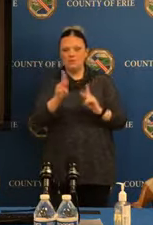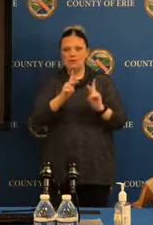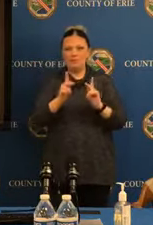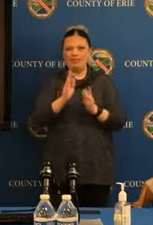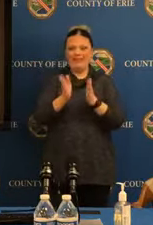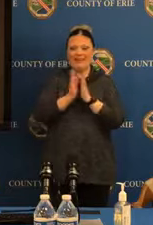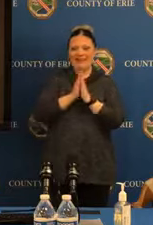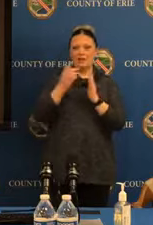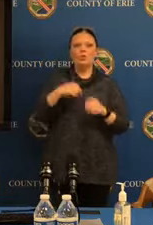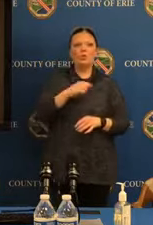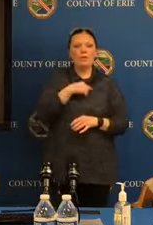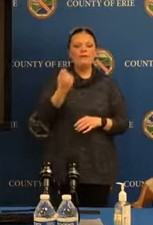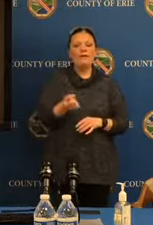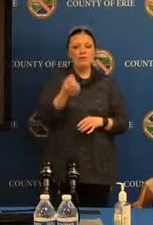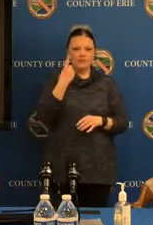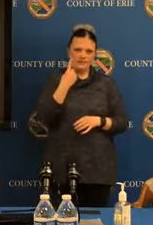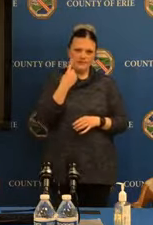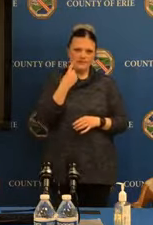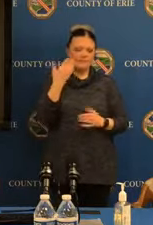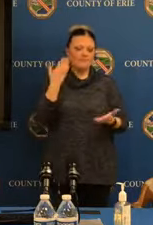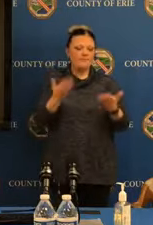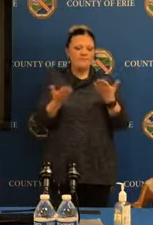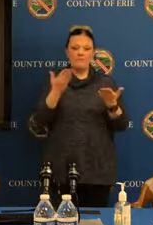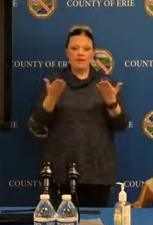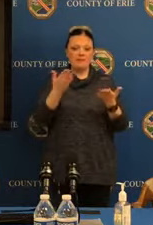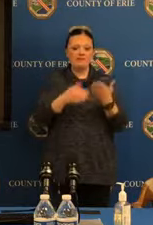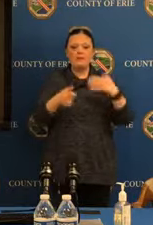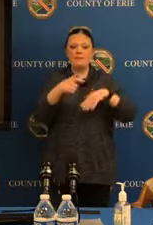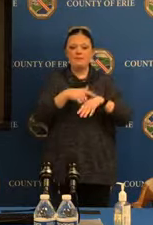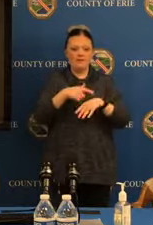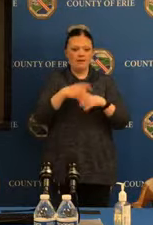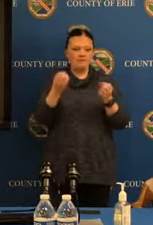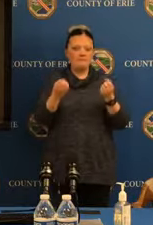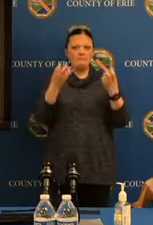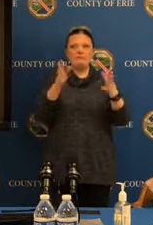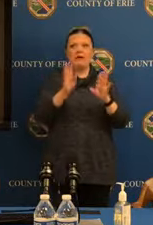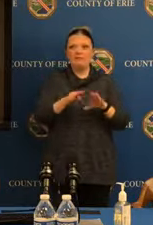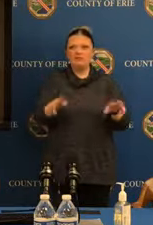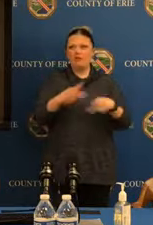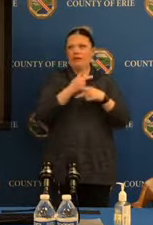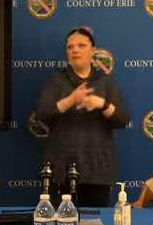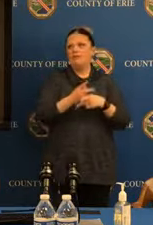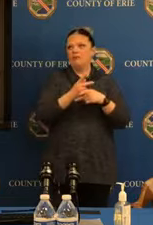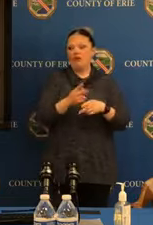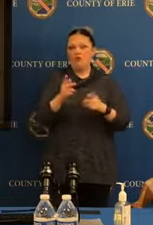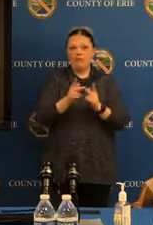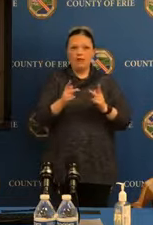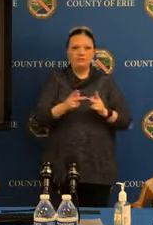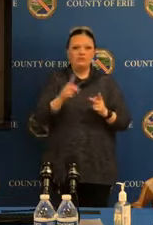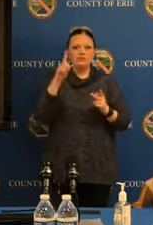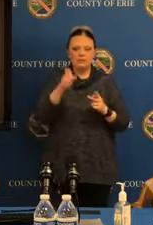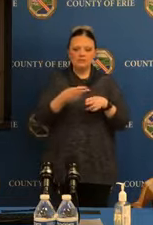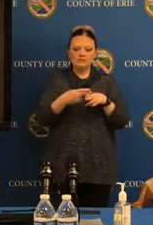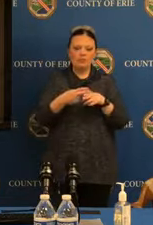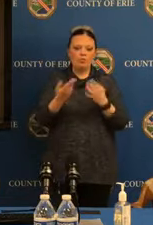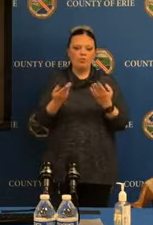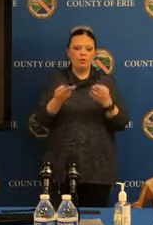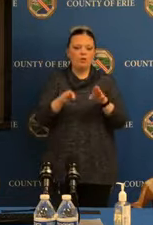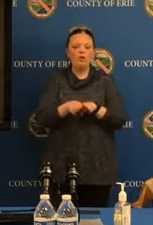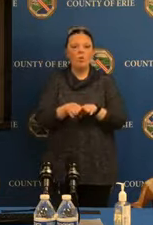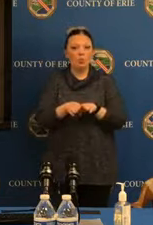this is we understand that there may be a time when a number of childcare providers have to temporarily close their